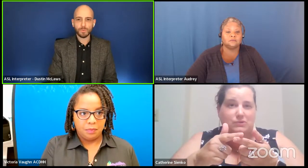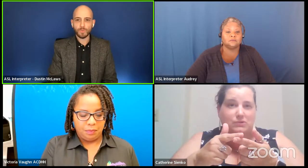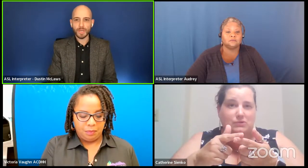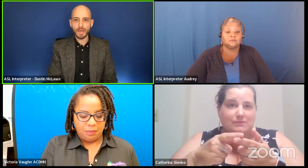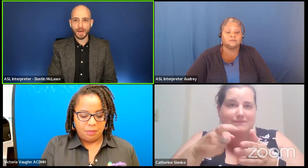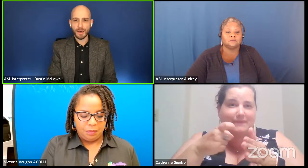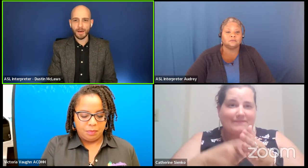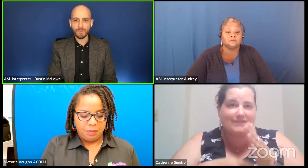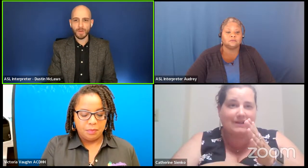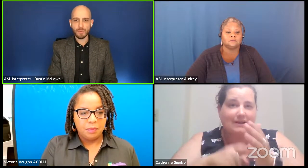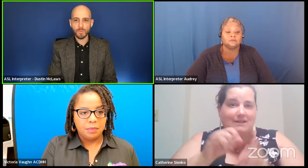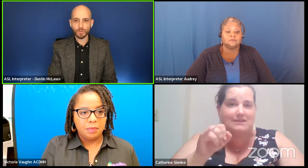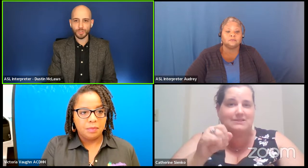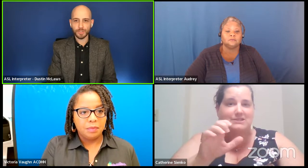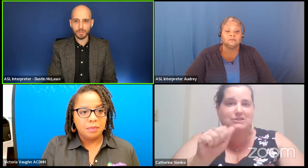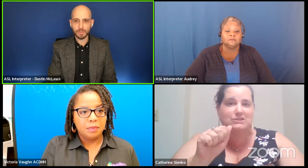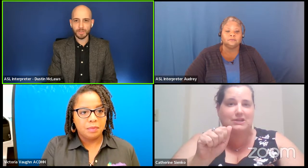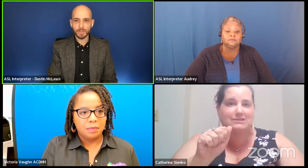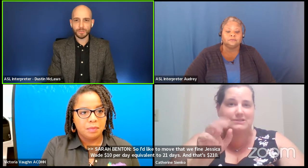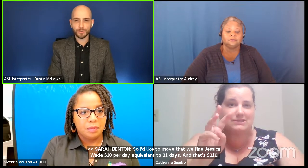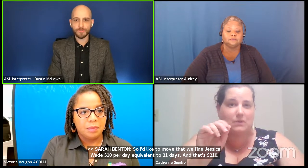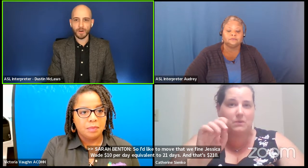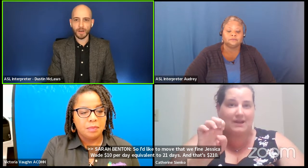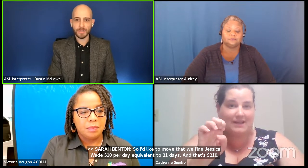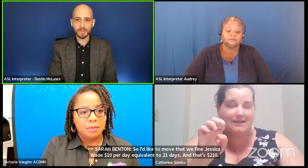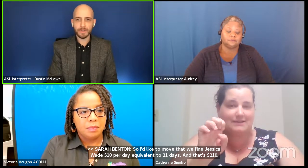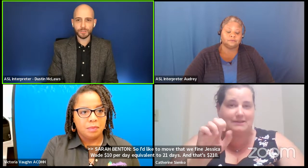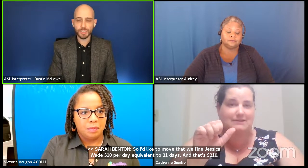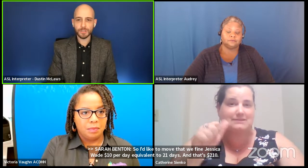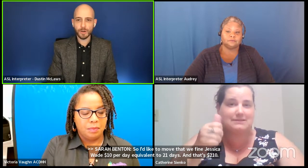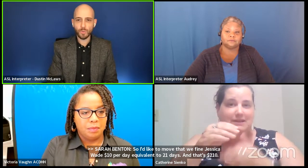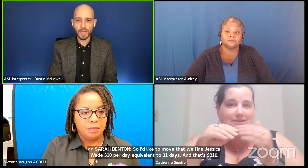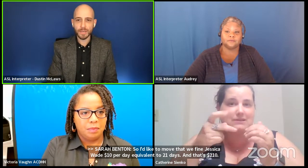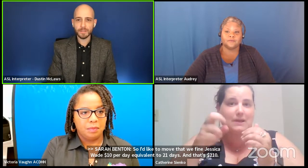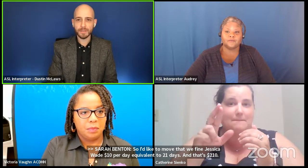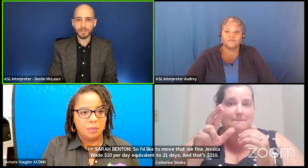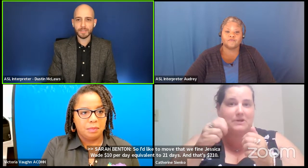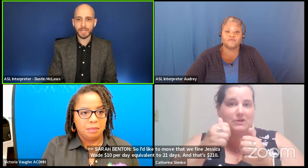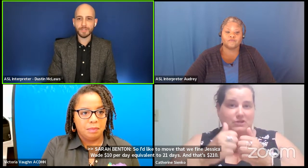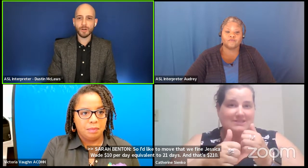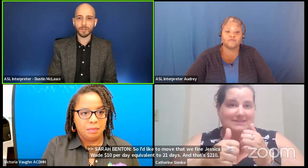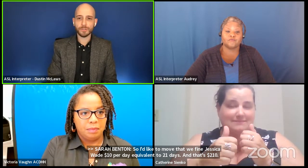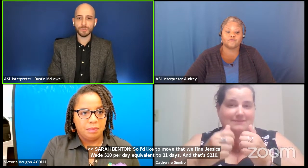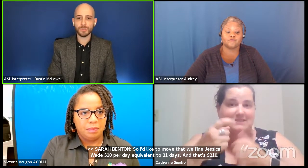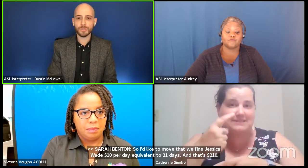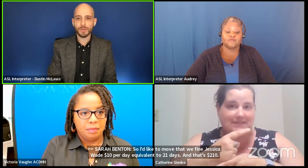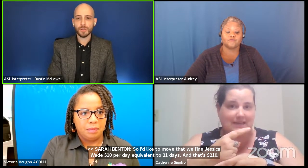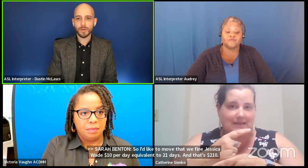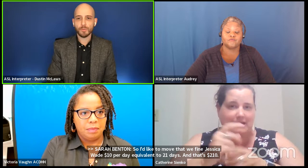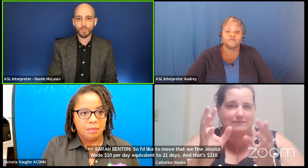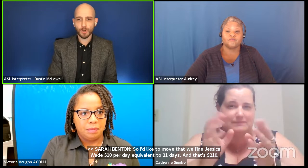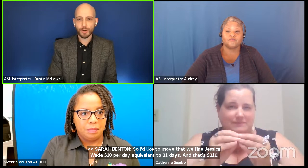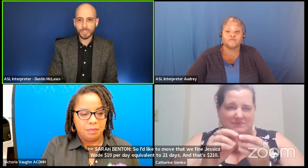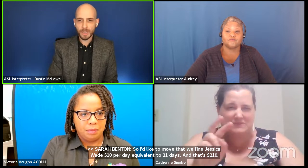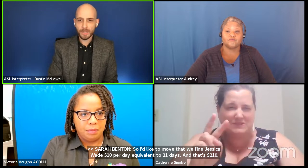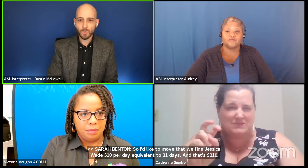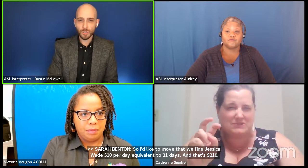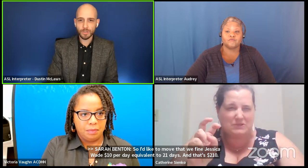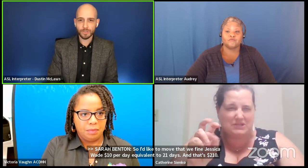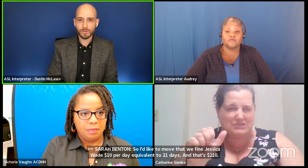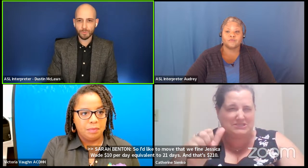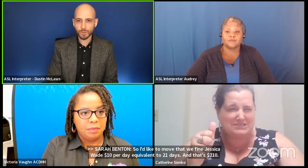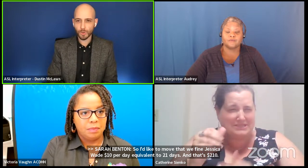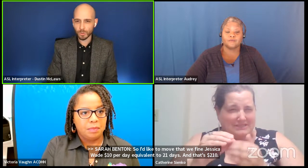Okay, we have a motion to fine Jessica Wade $10 per